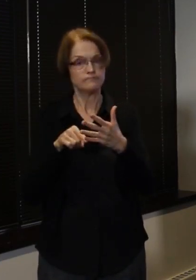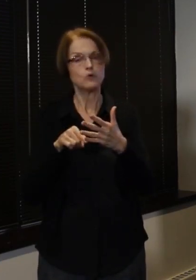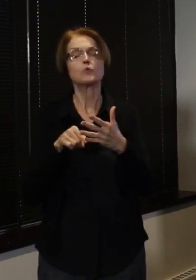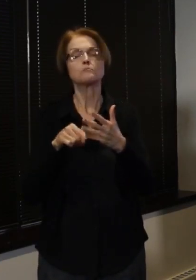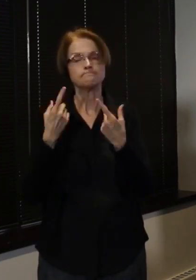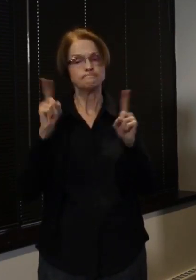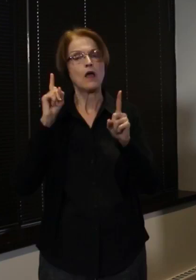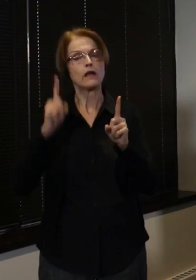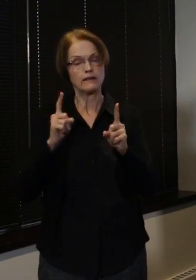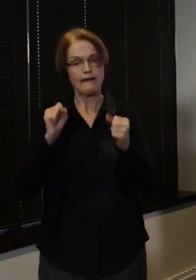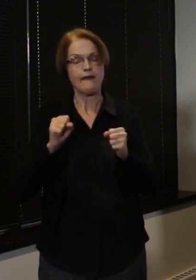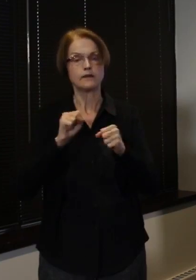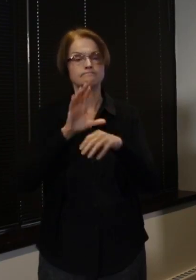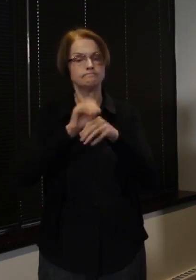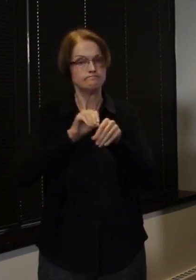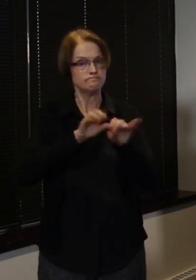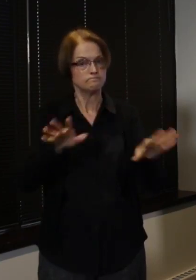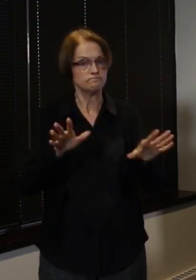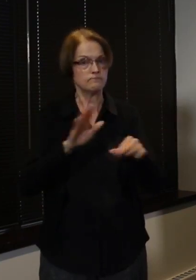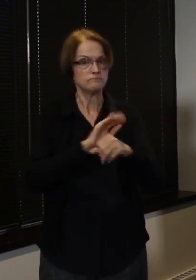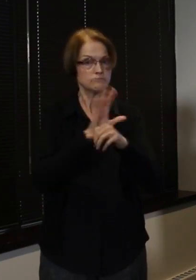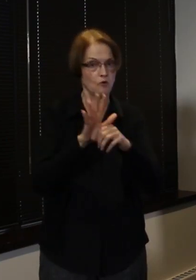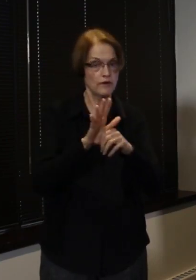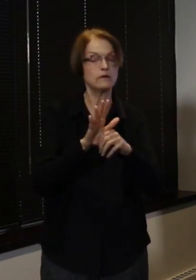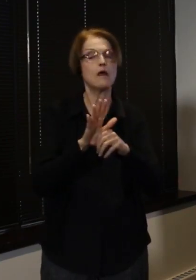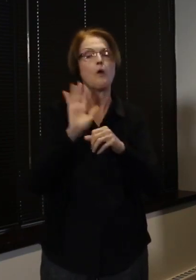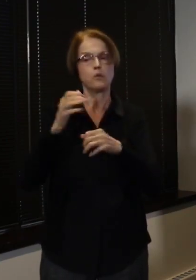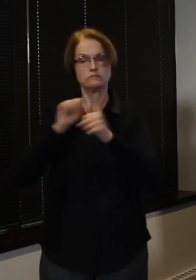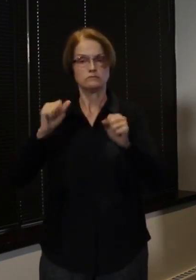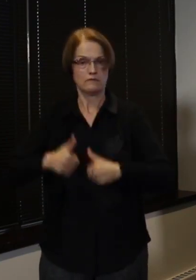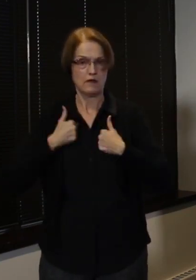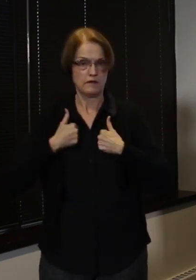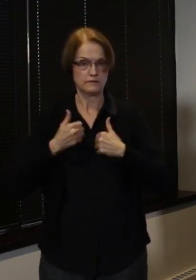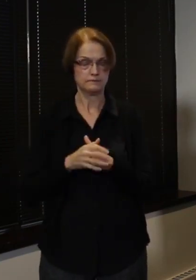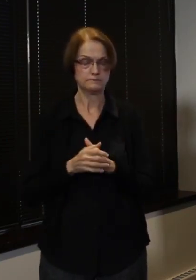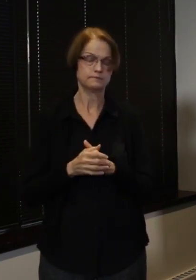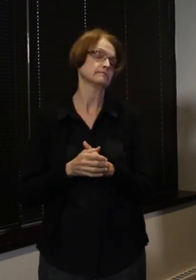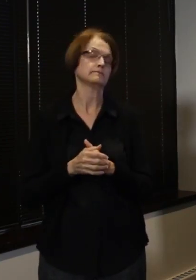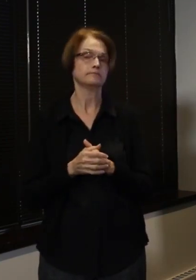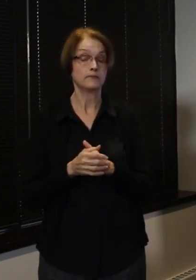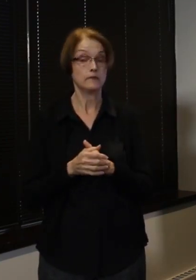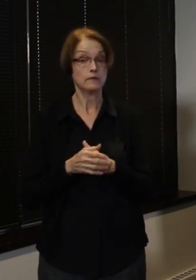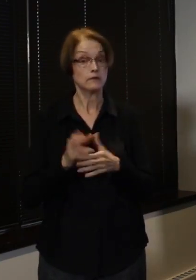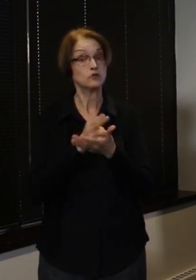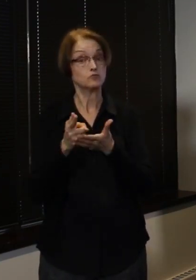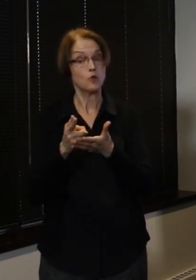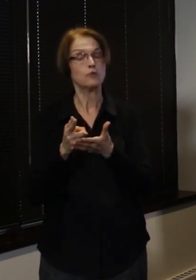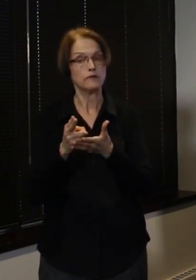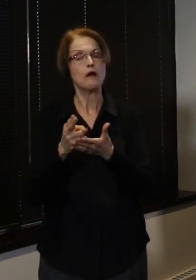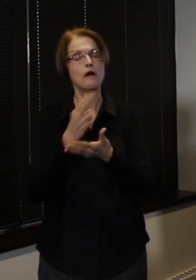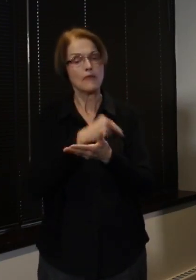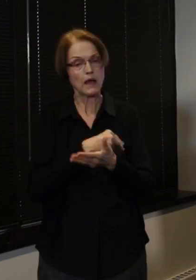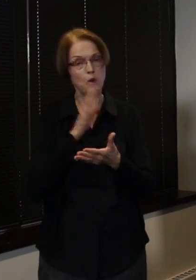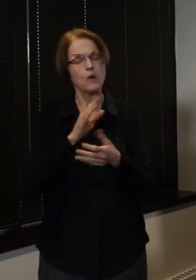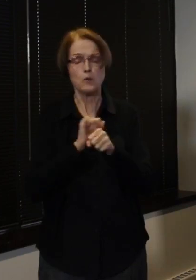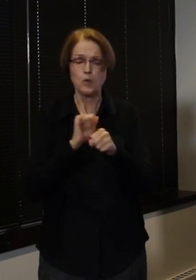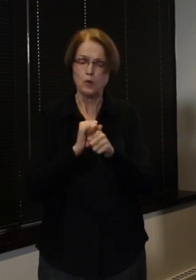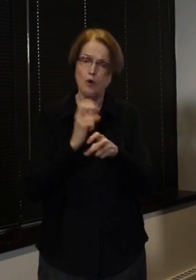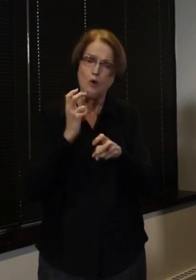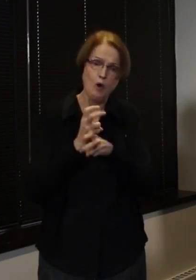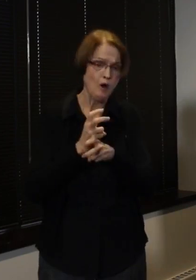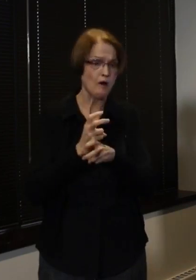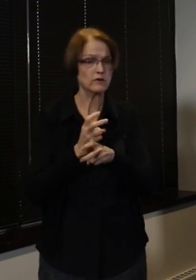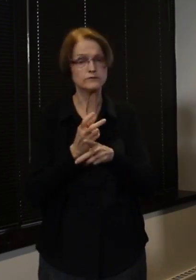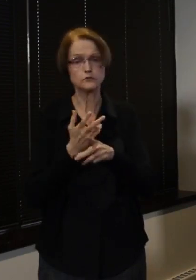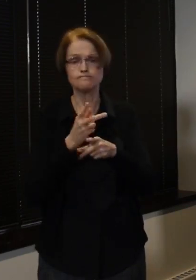down and to keep people alive. The truth is our hospitals will do everything possible to